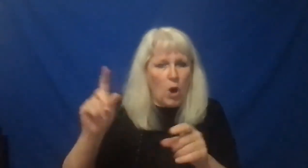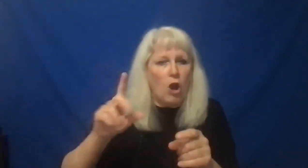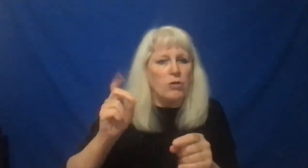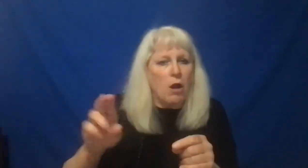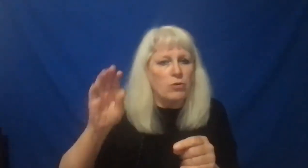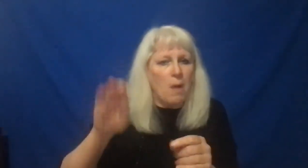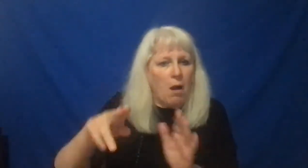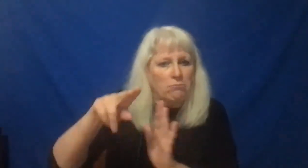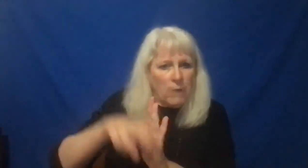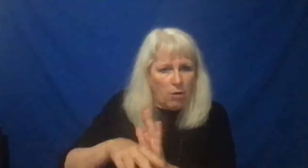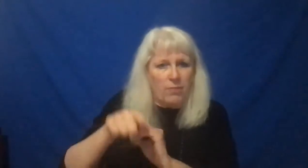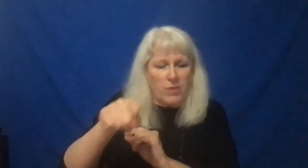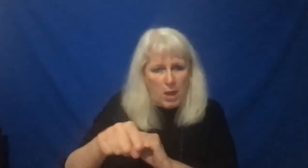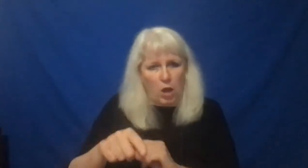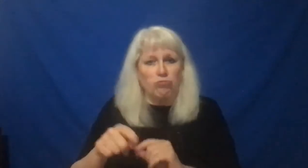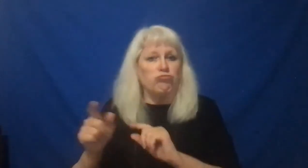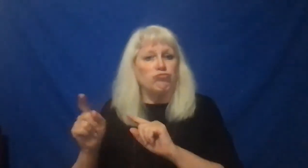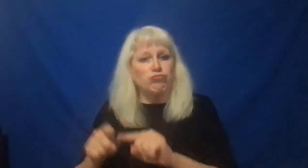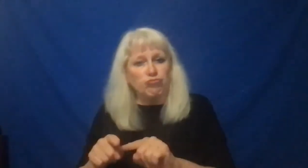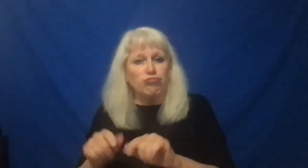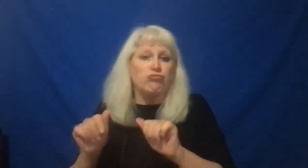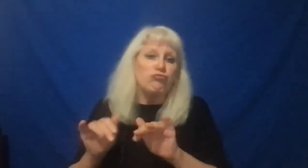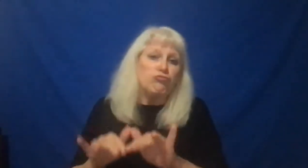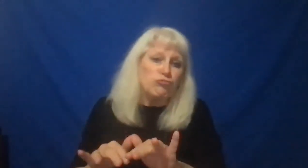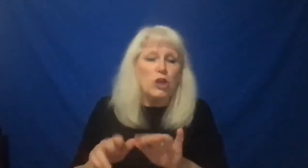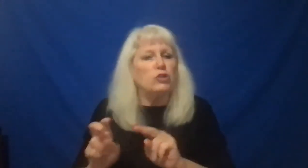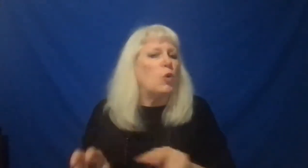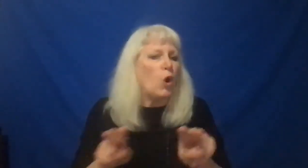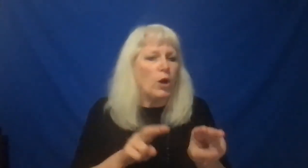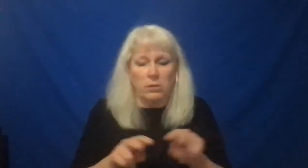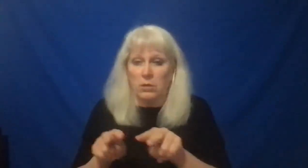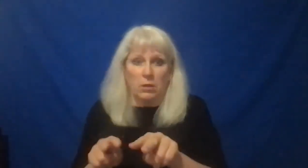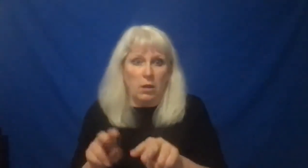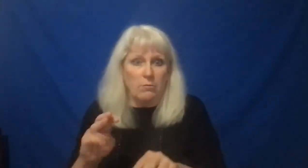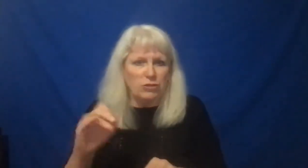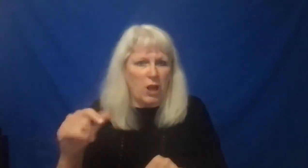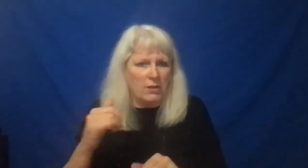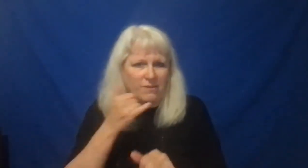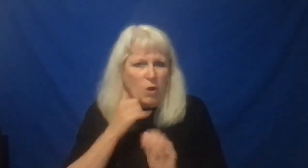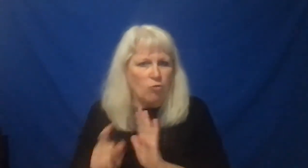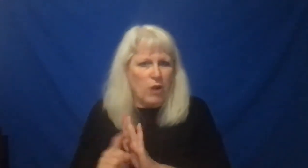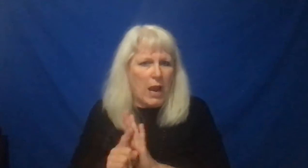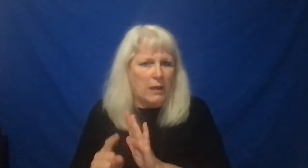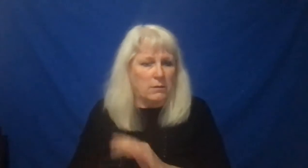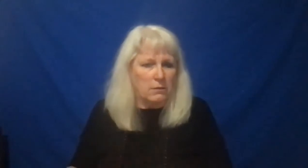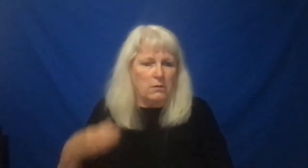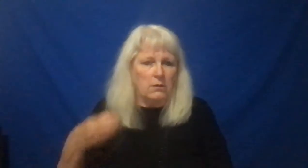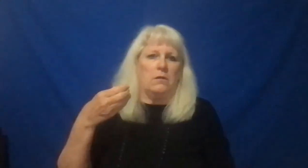We were in the cemetery, and Michelle got a call, and it was from Terry, and Terry